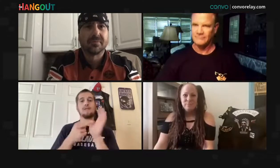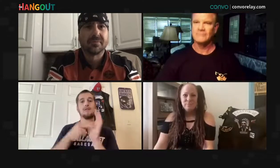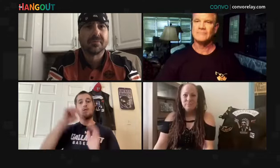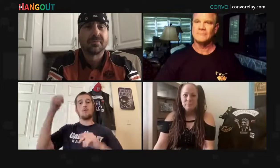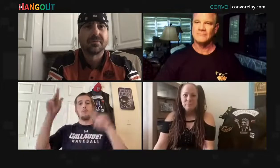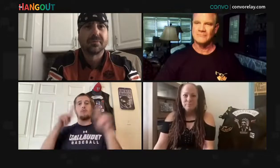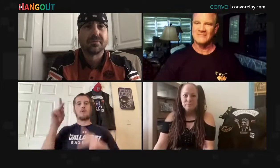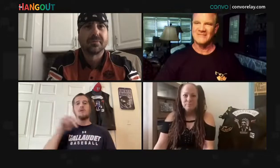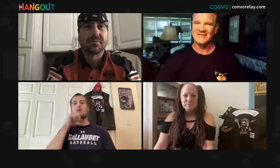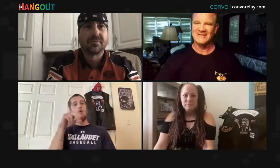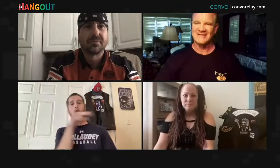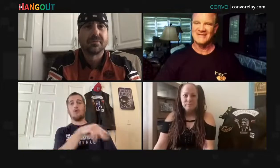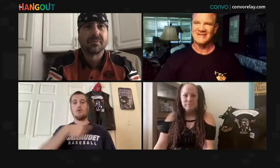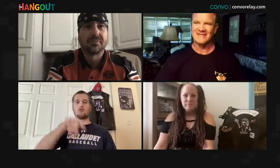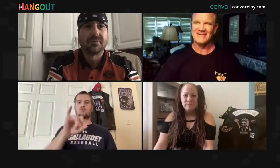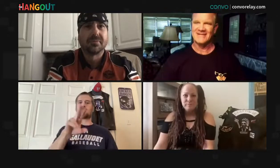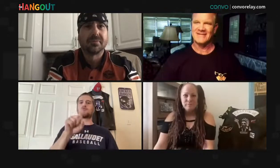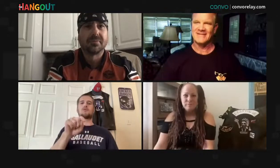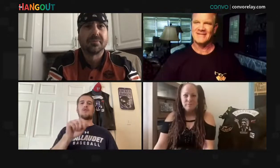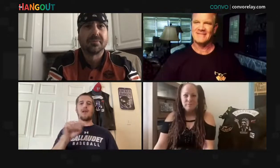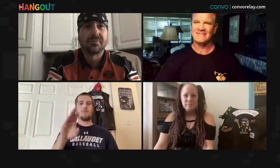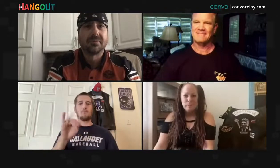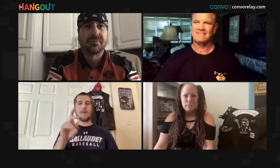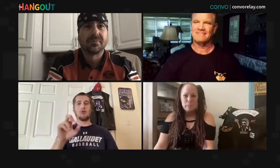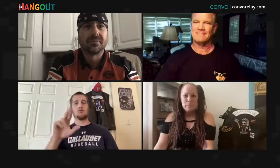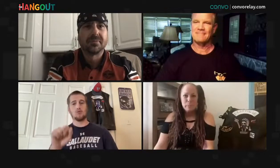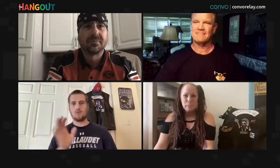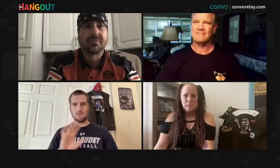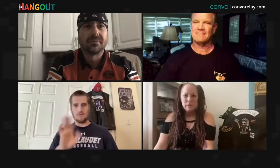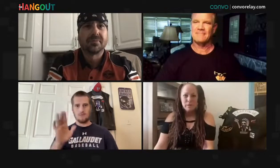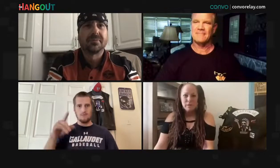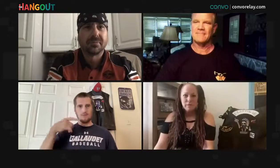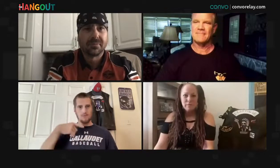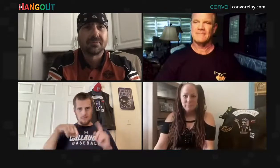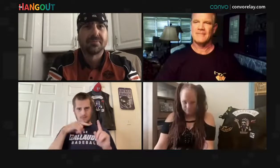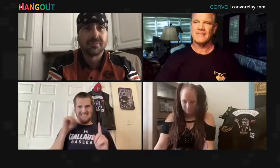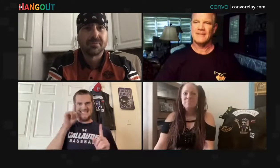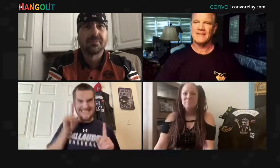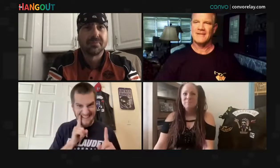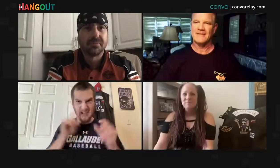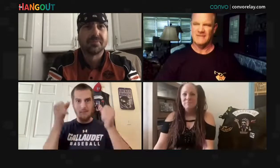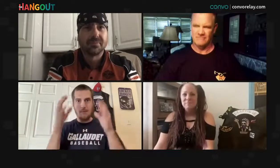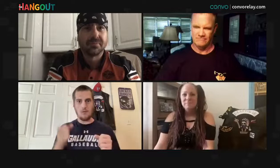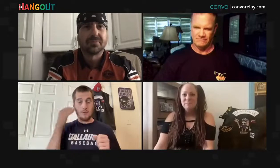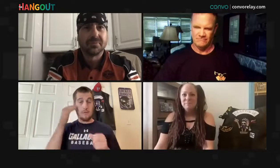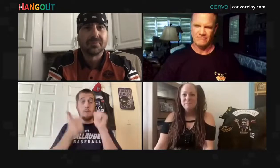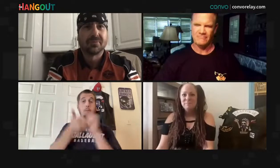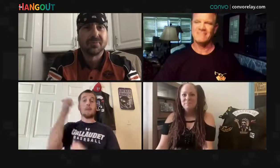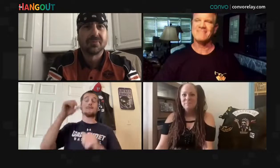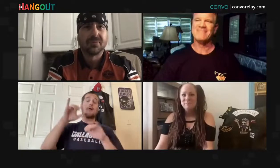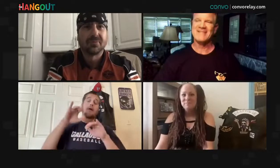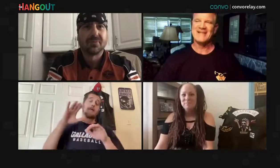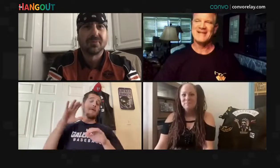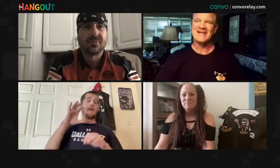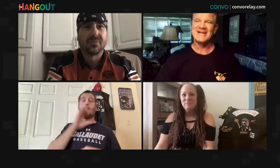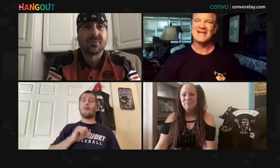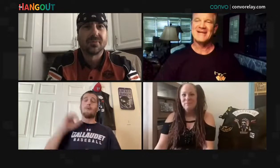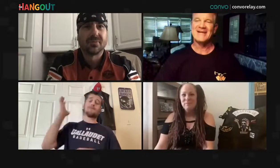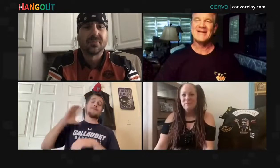we're deaf, and other people aren't going to look at us just as bikers, but we're deaf bikers. And the